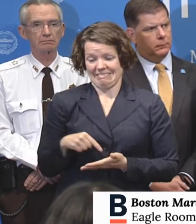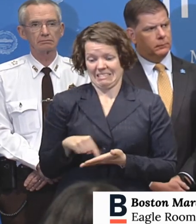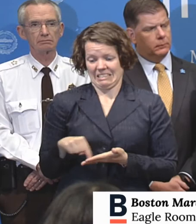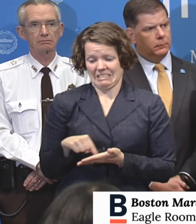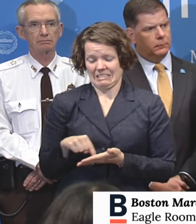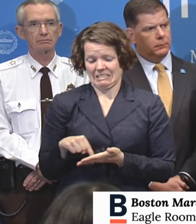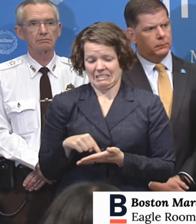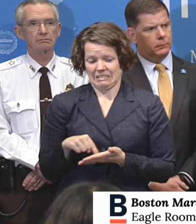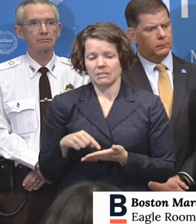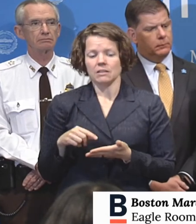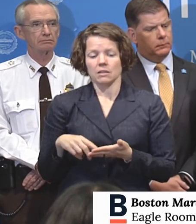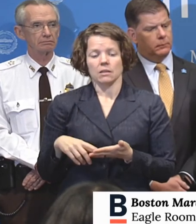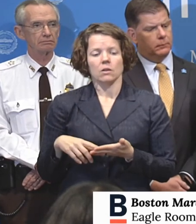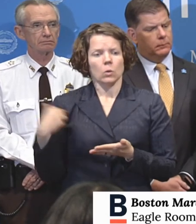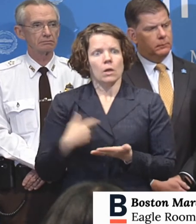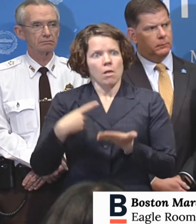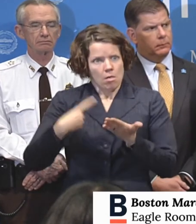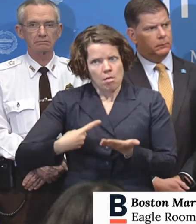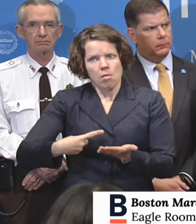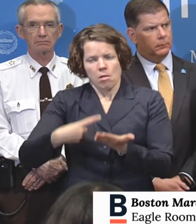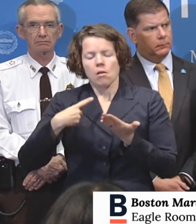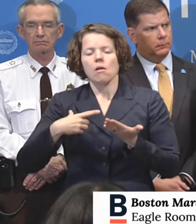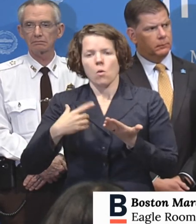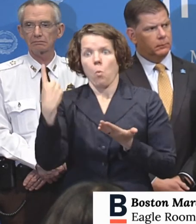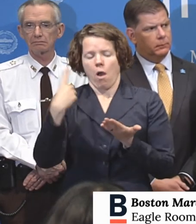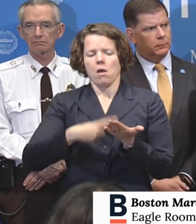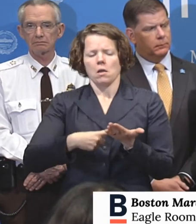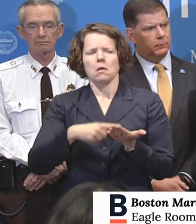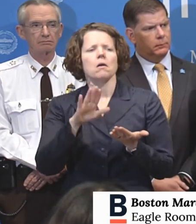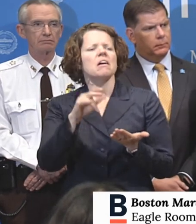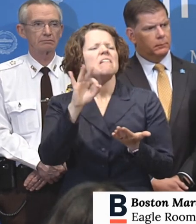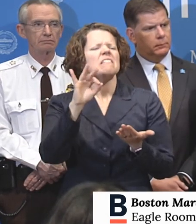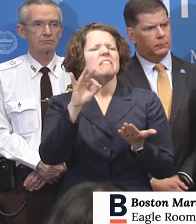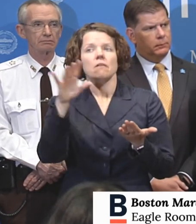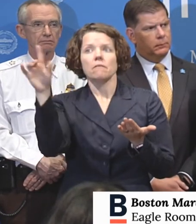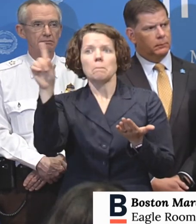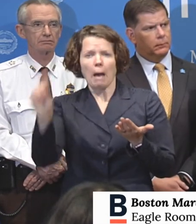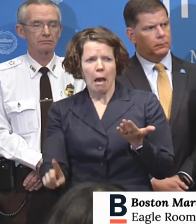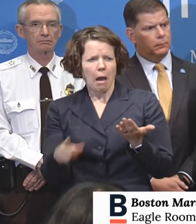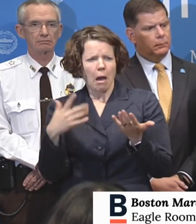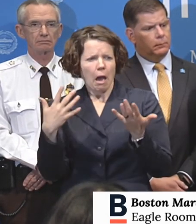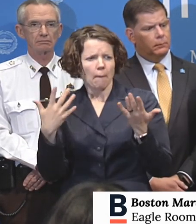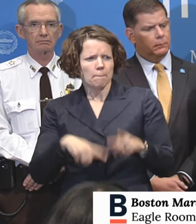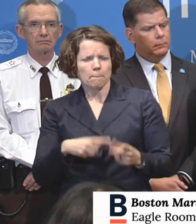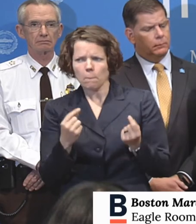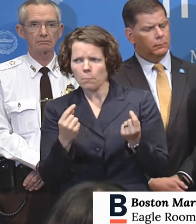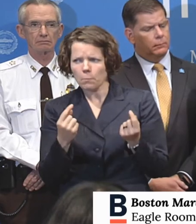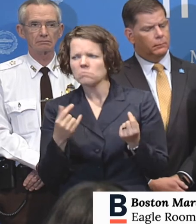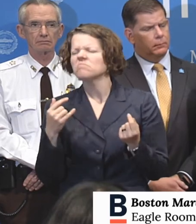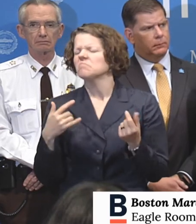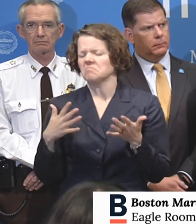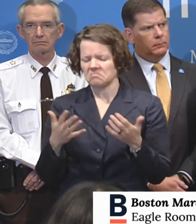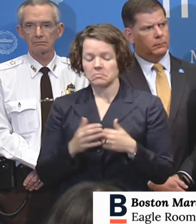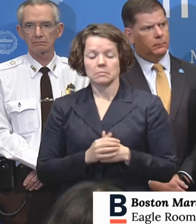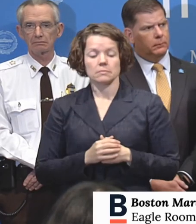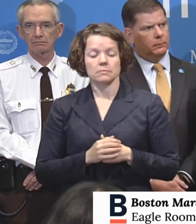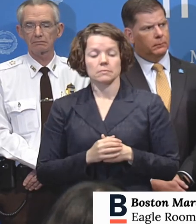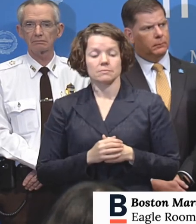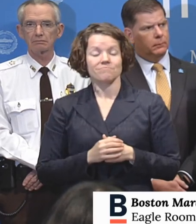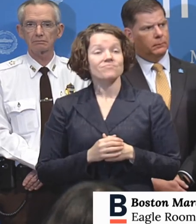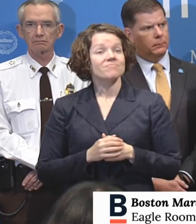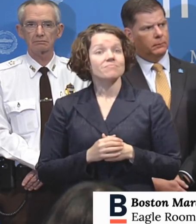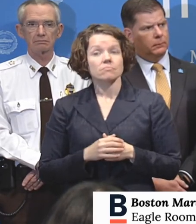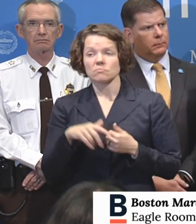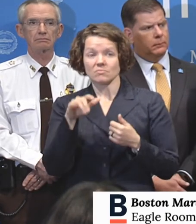such a session, and one of the discussions involved the possibility of lightning, as we've discussed it before. The difficulty with all of